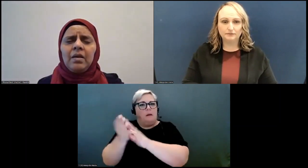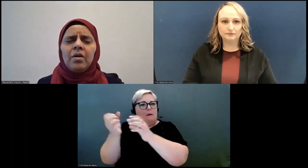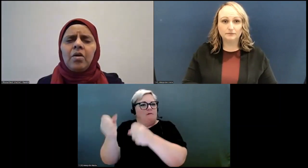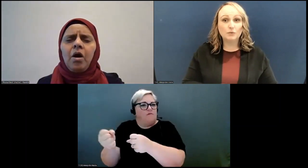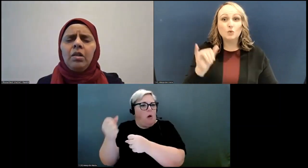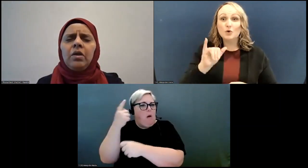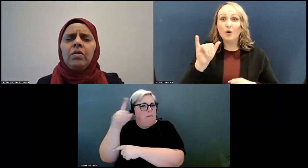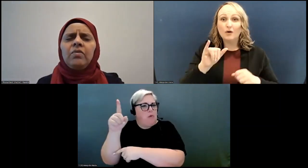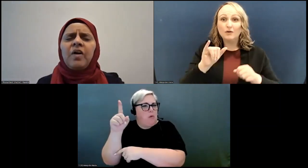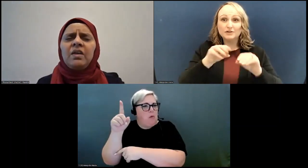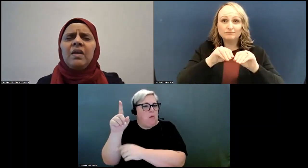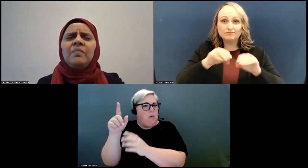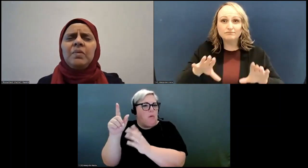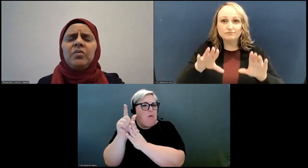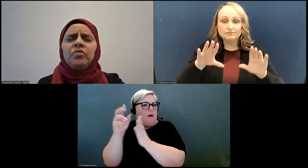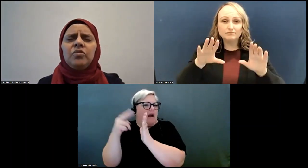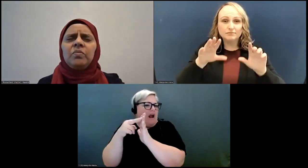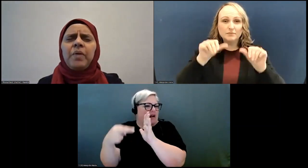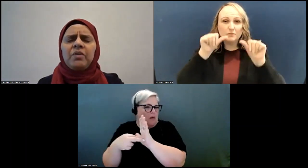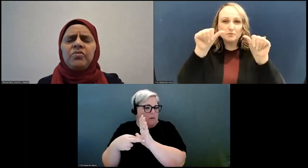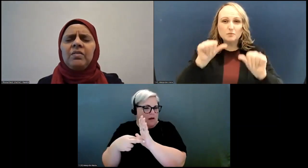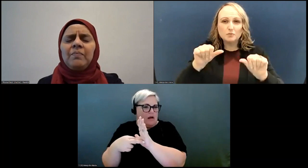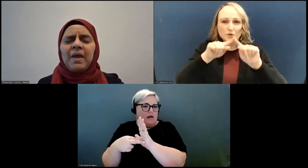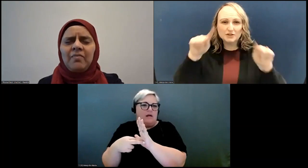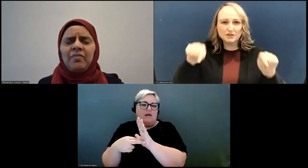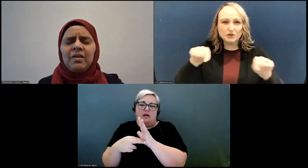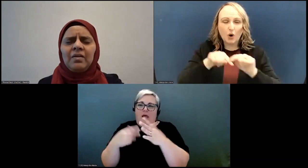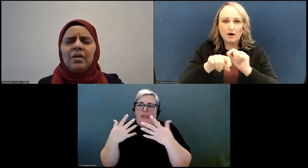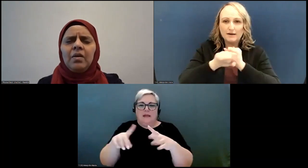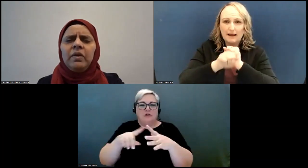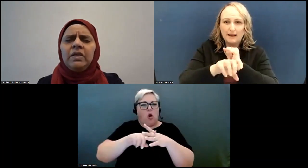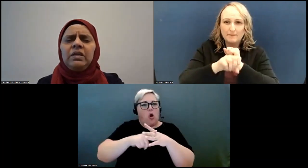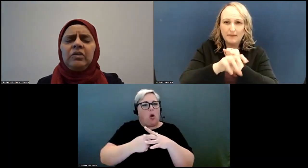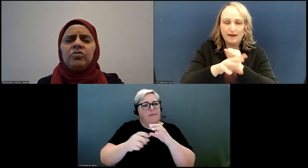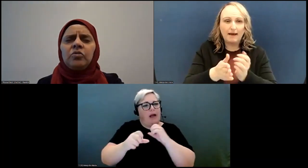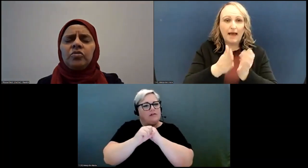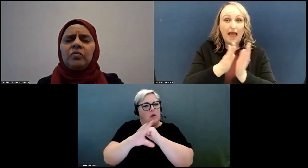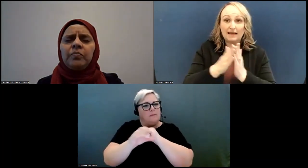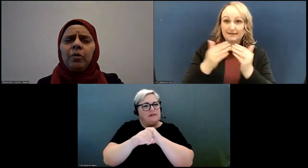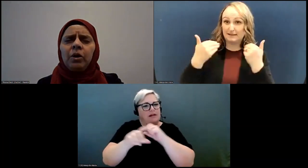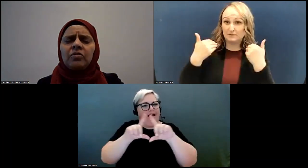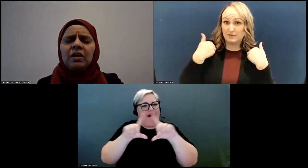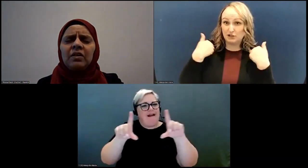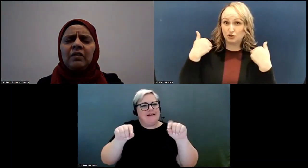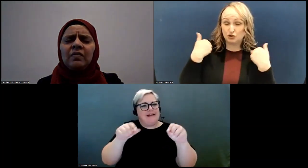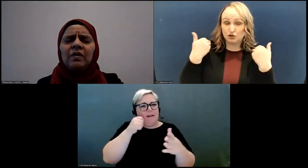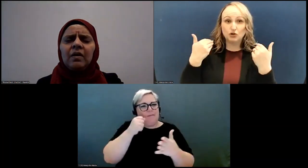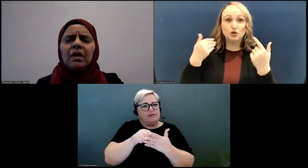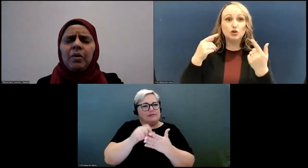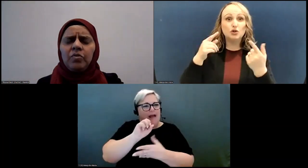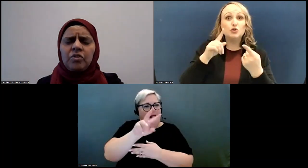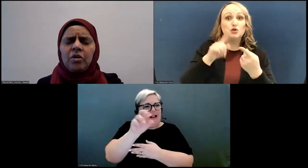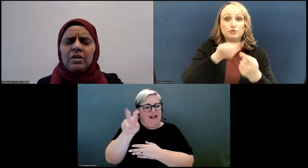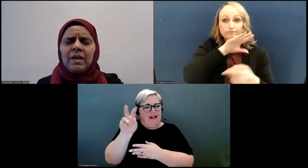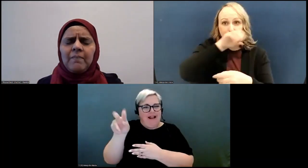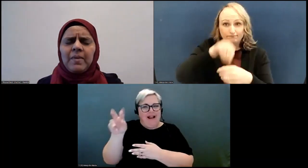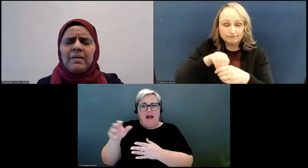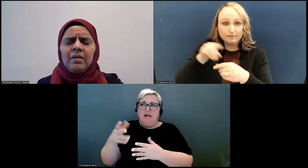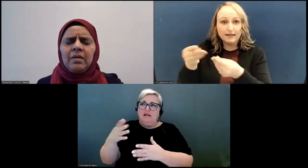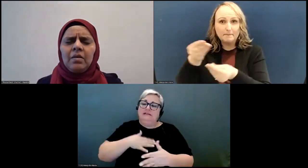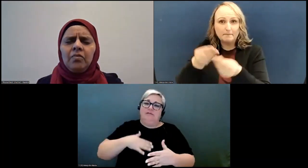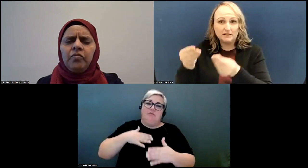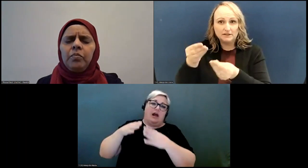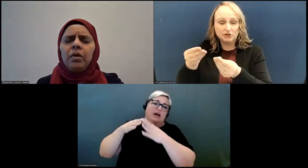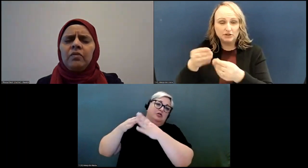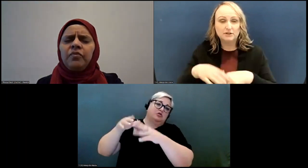campaign calling on the finance minister to budget the benefit. We need your support in this postcard